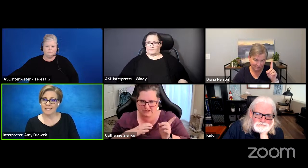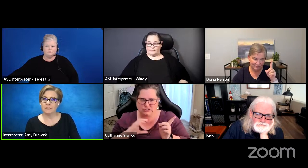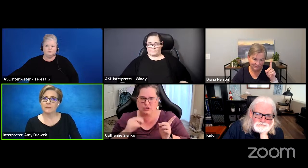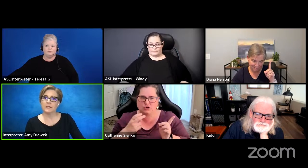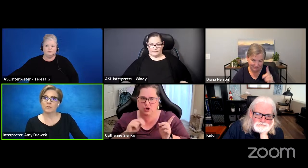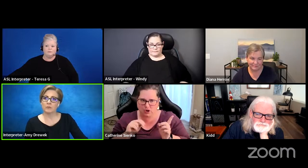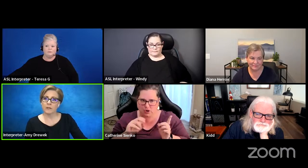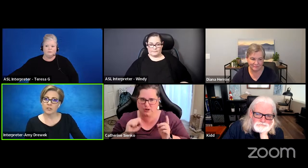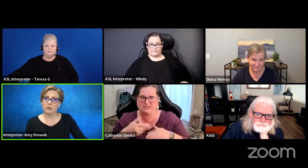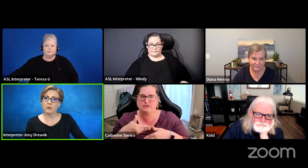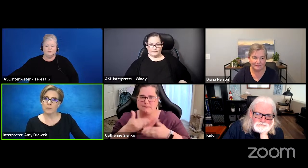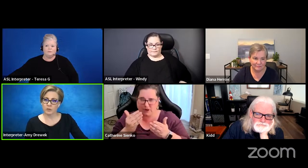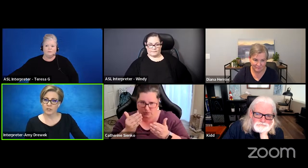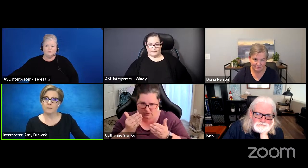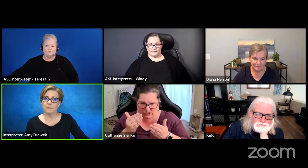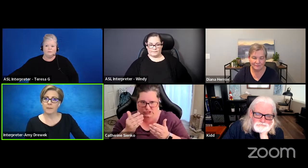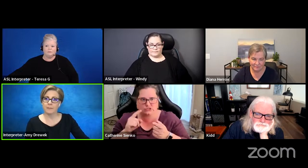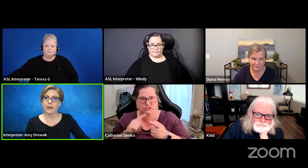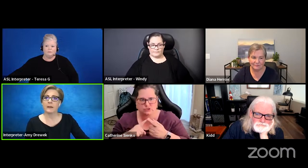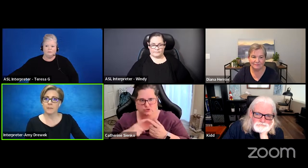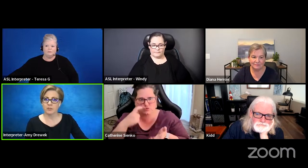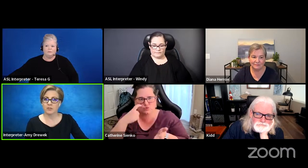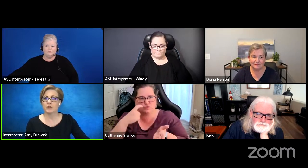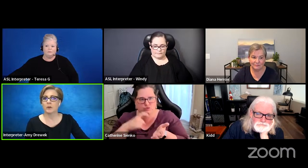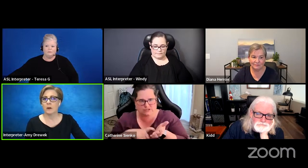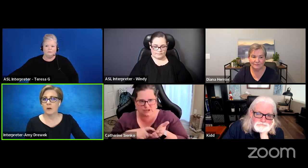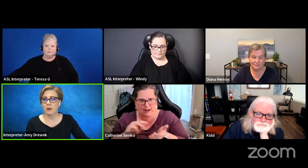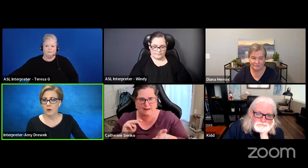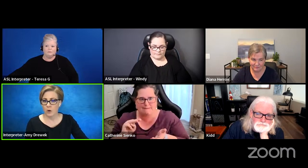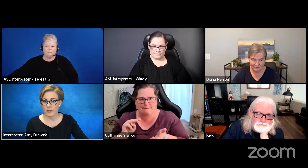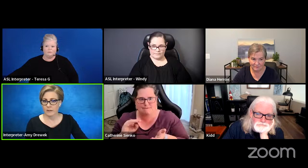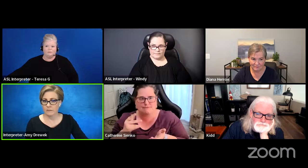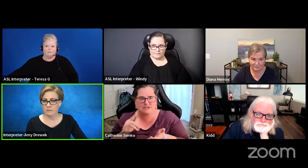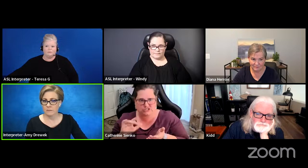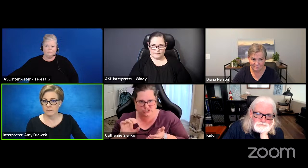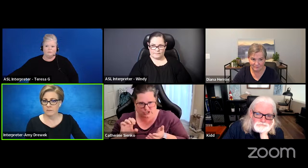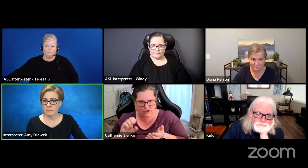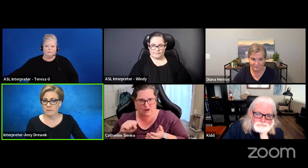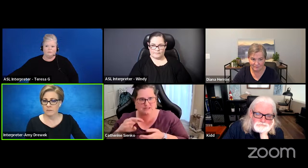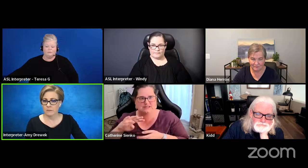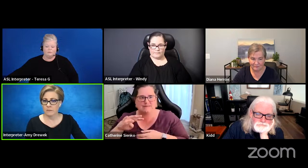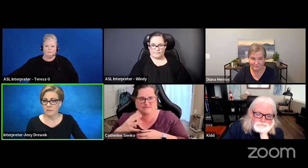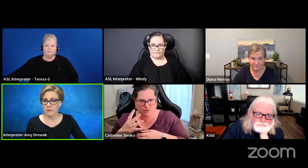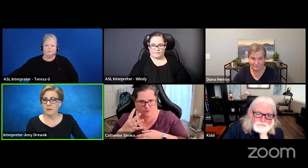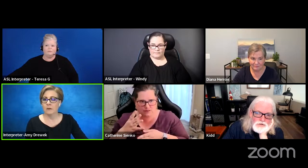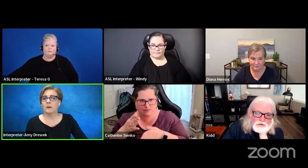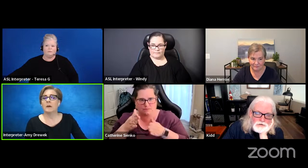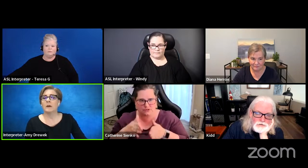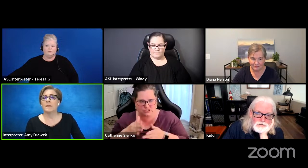Bolmarsich to amend the original motion made by Commissioner Cohen.